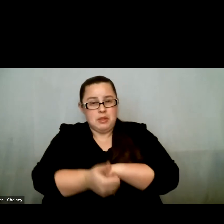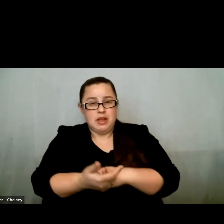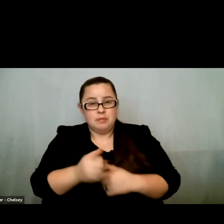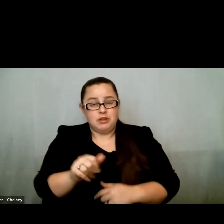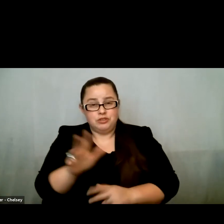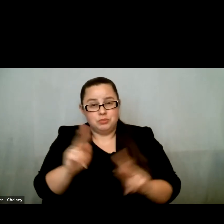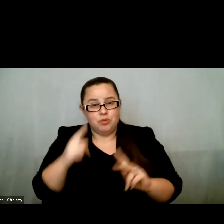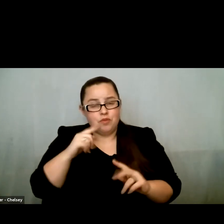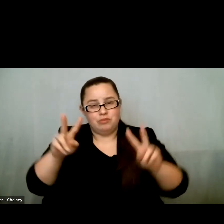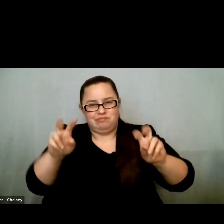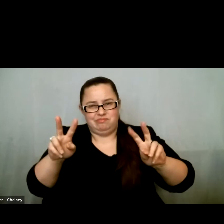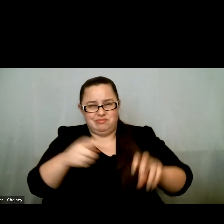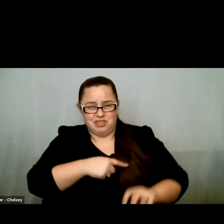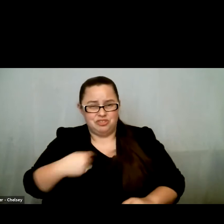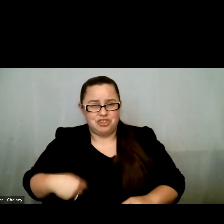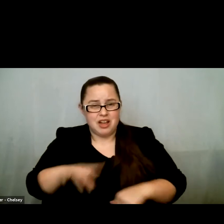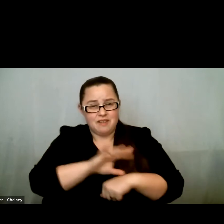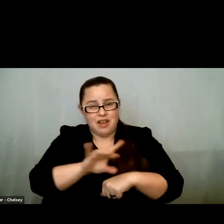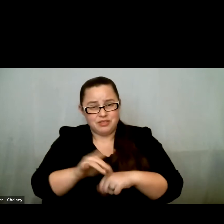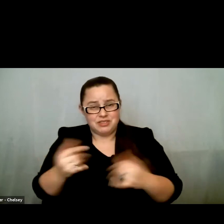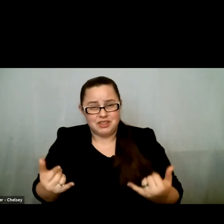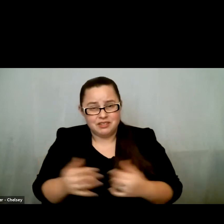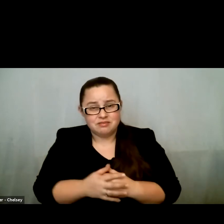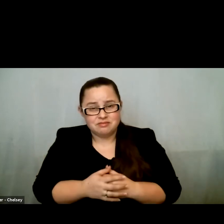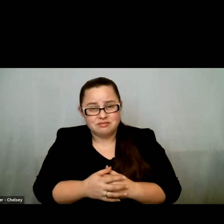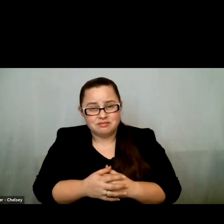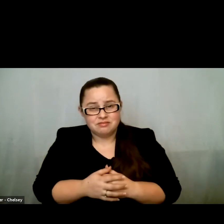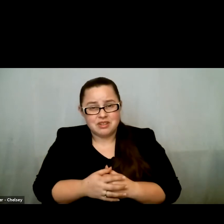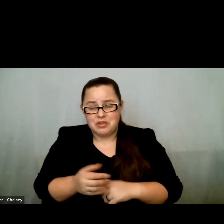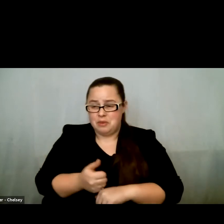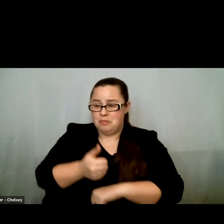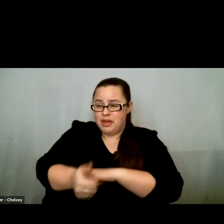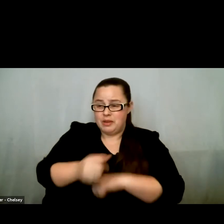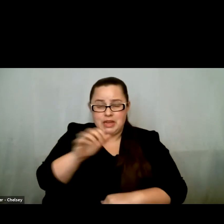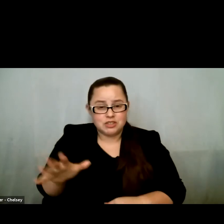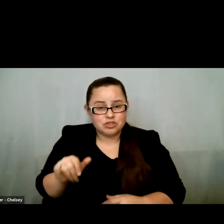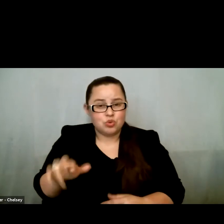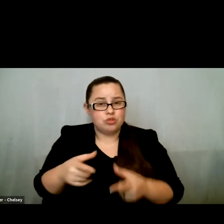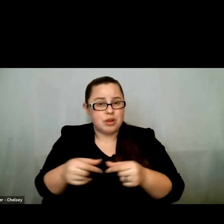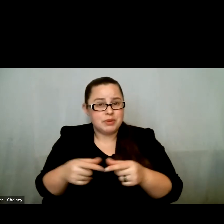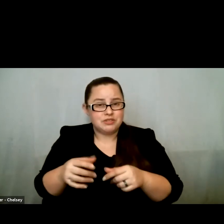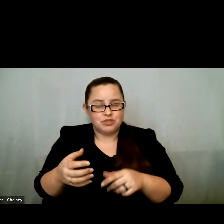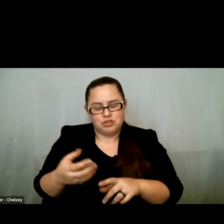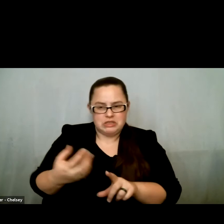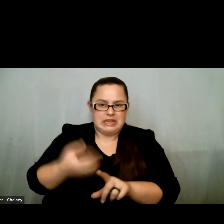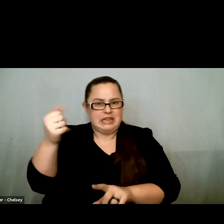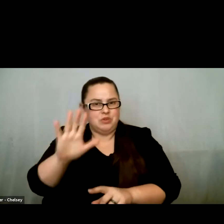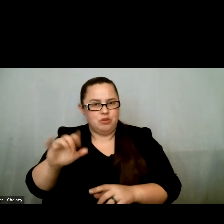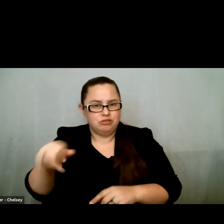today, they blame Asians or Japanese for taking their job away